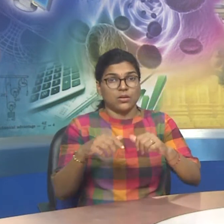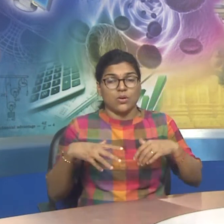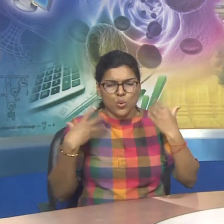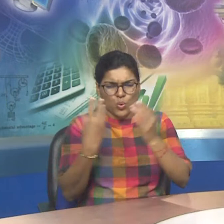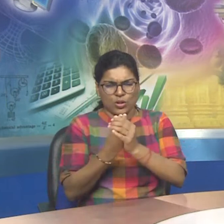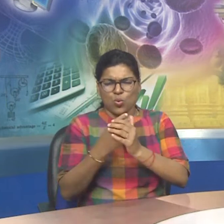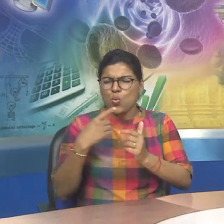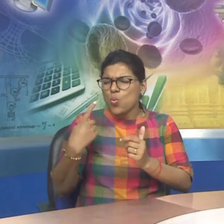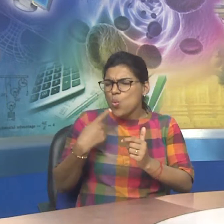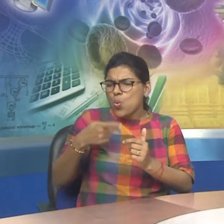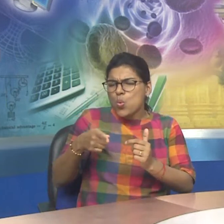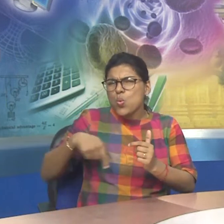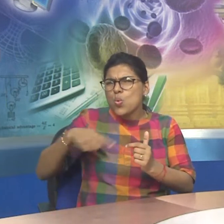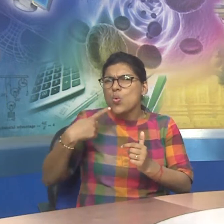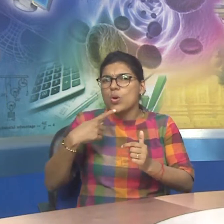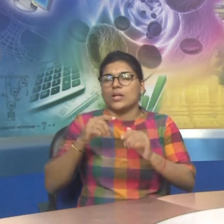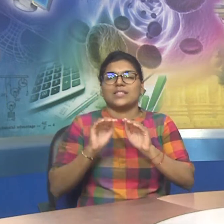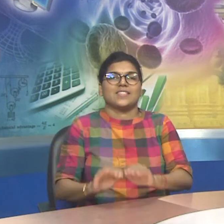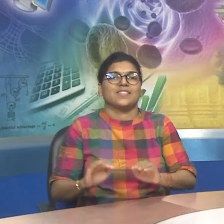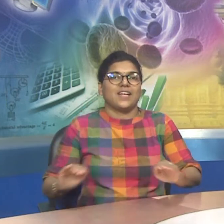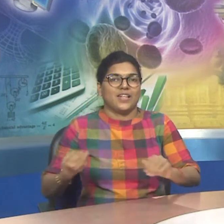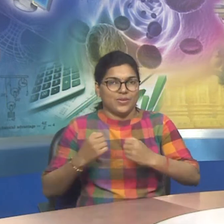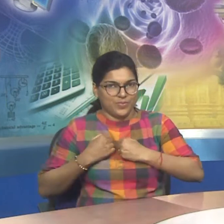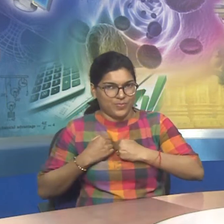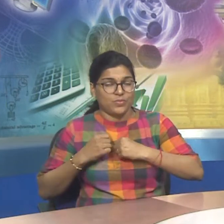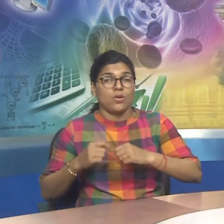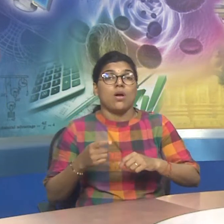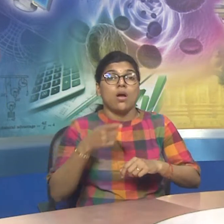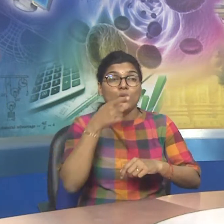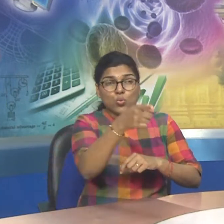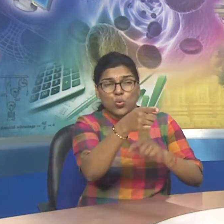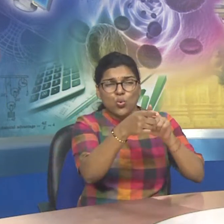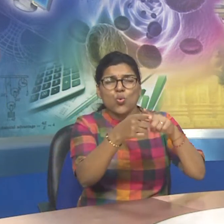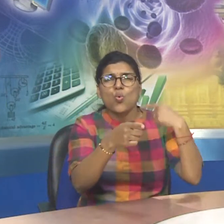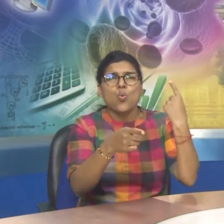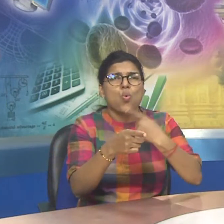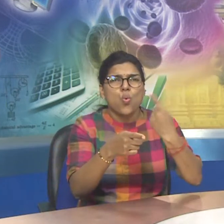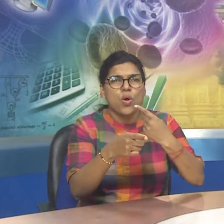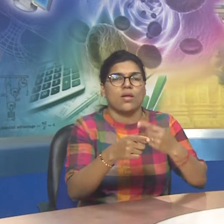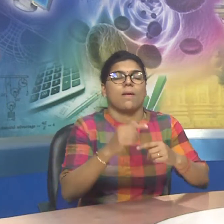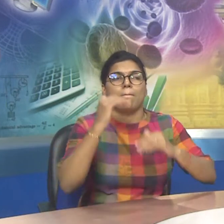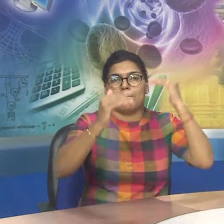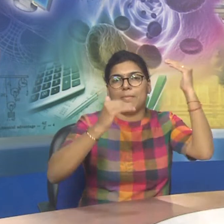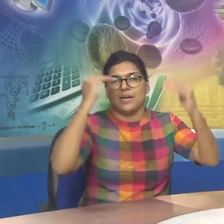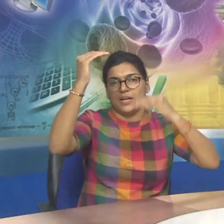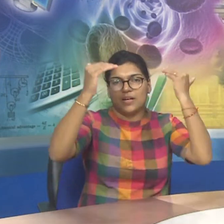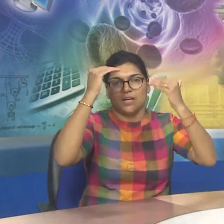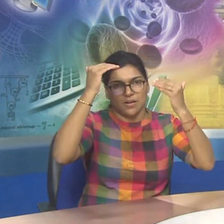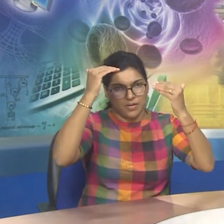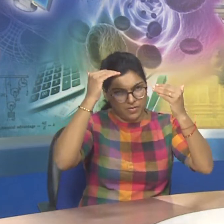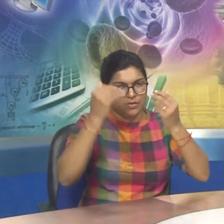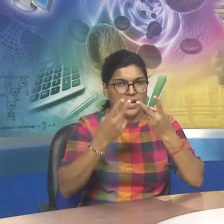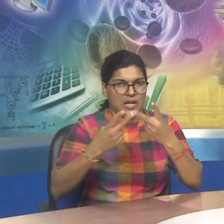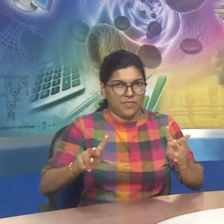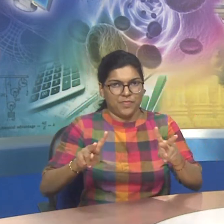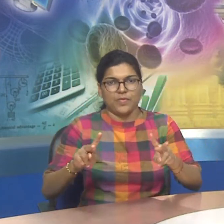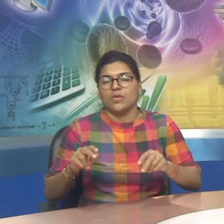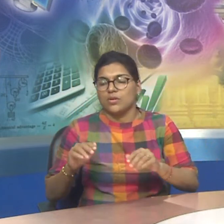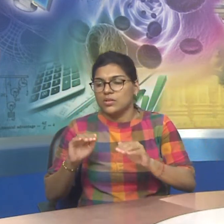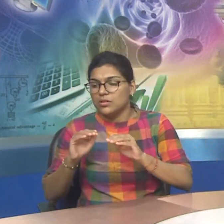Answer of question number 8. We means children and you is used for